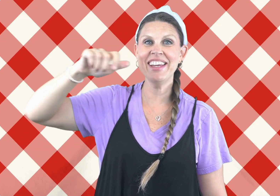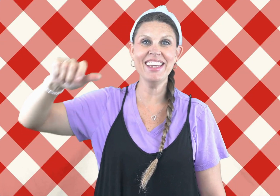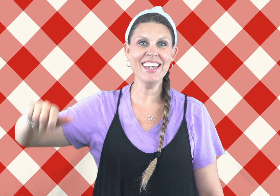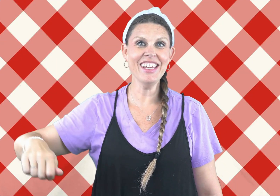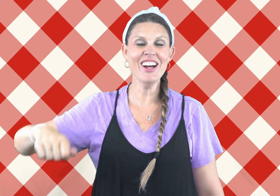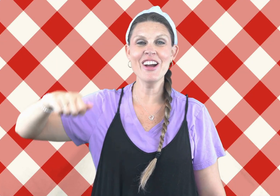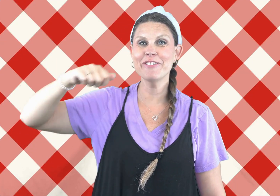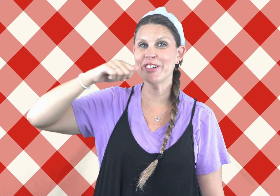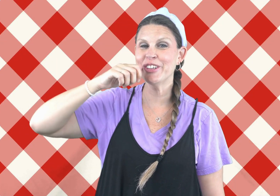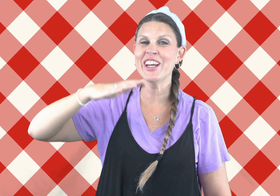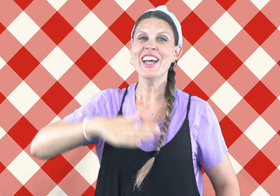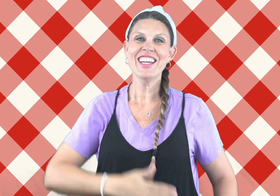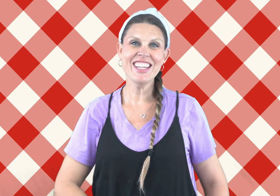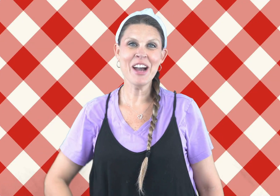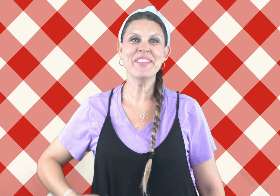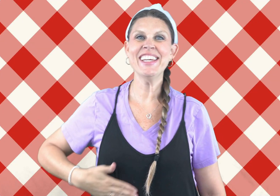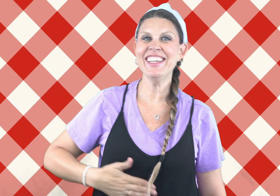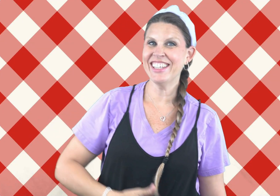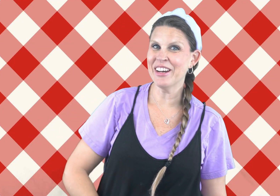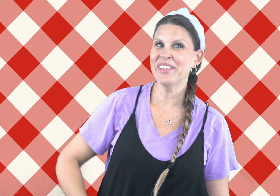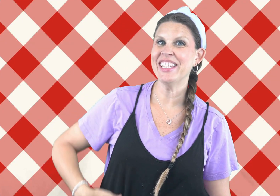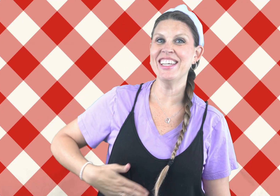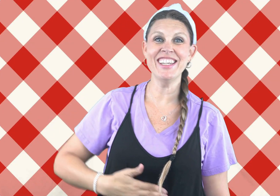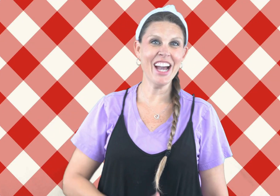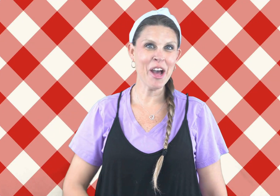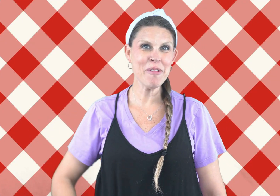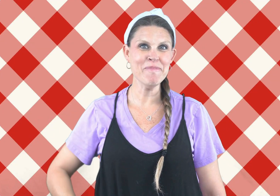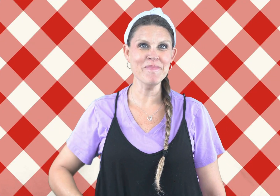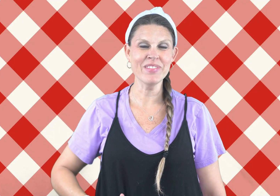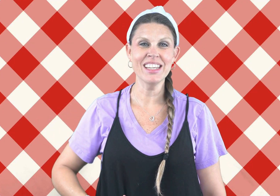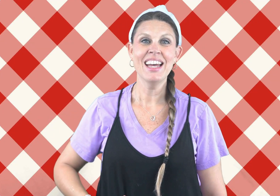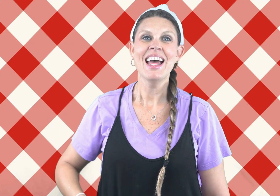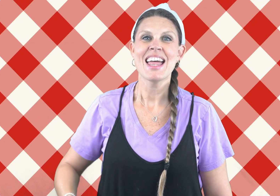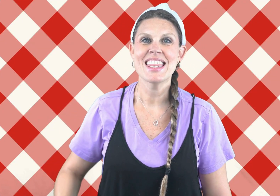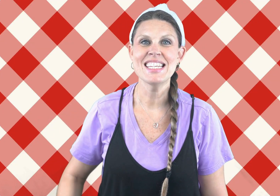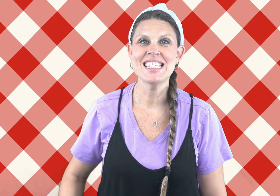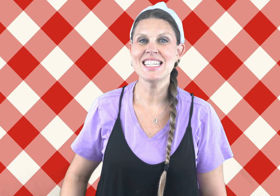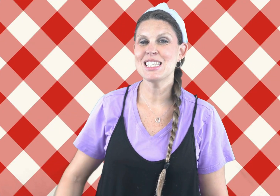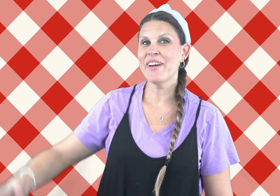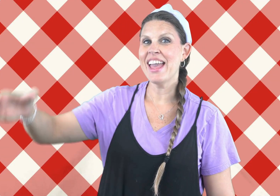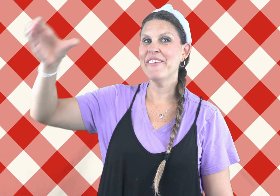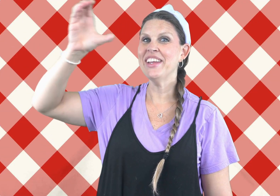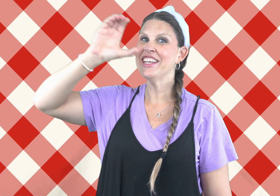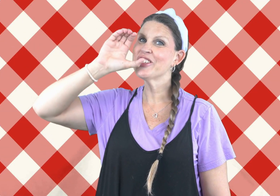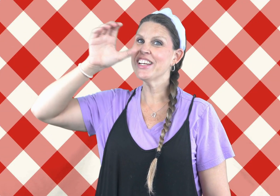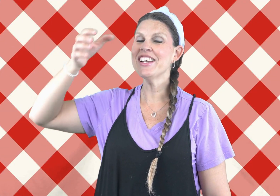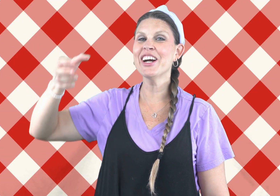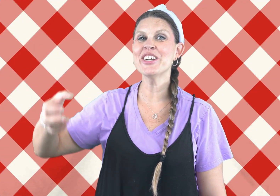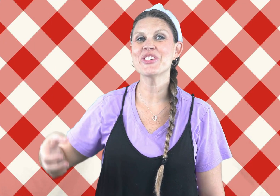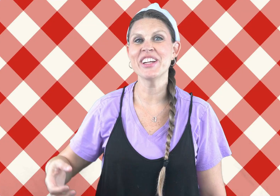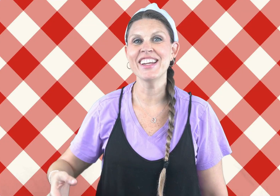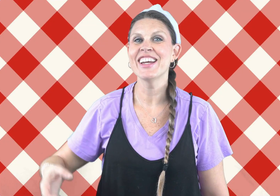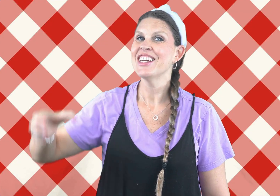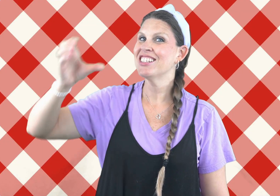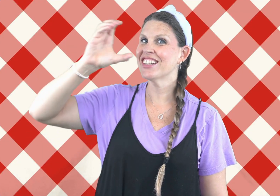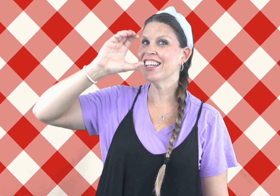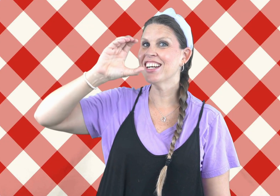we eat our food, yummy, yummy, yum. This is the way we drink our drink, drink